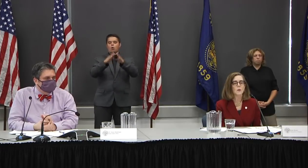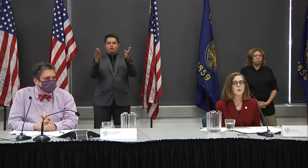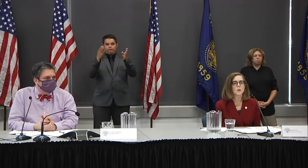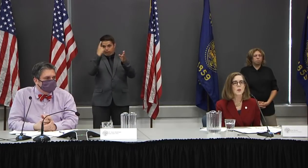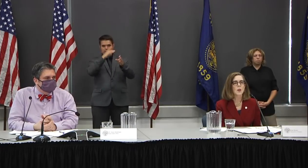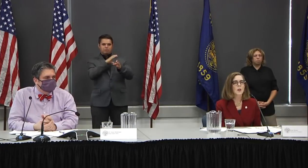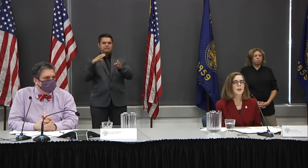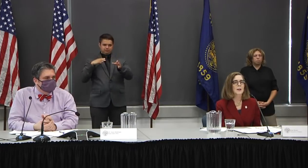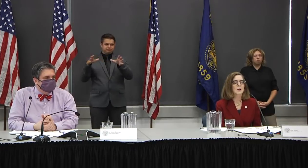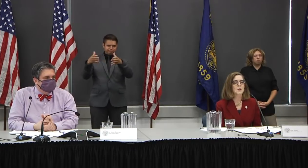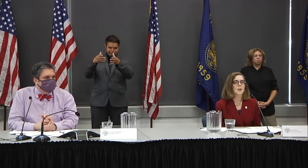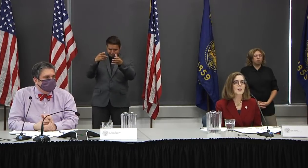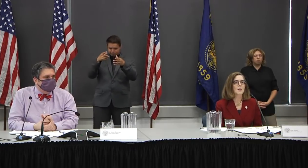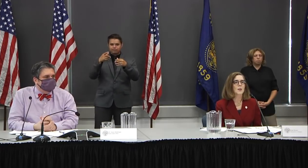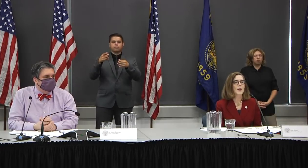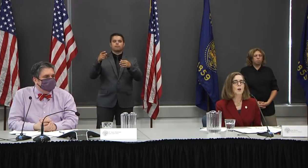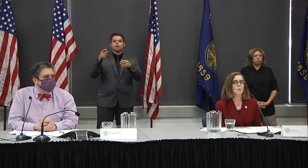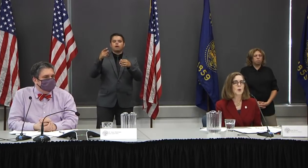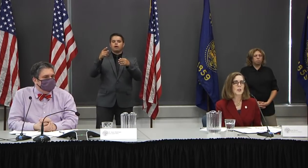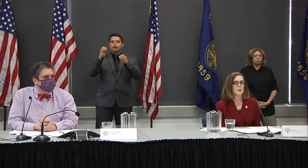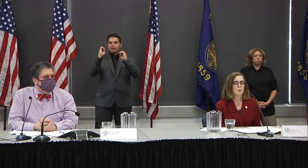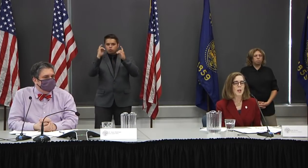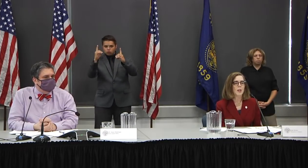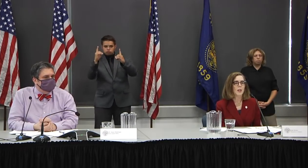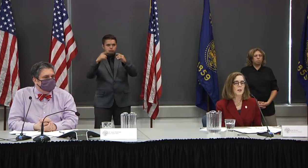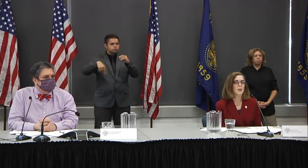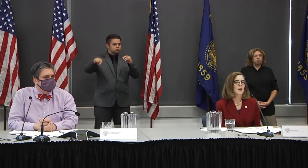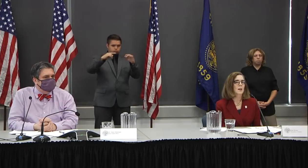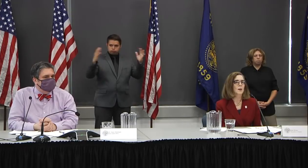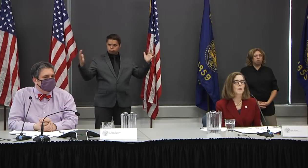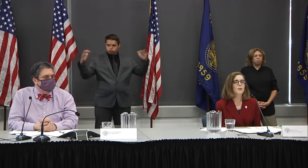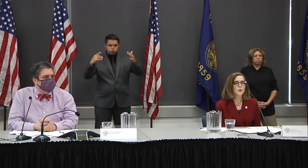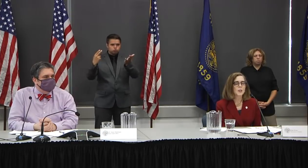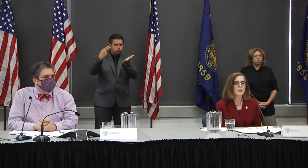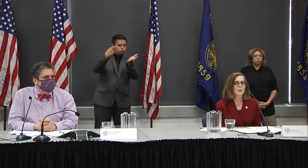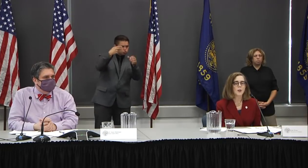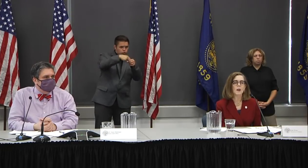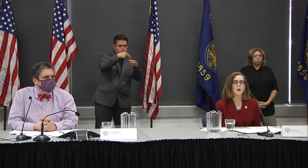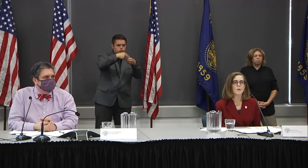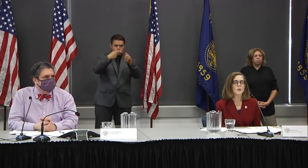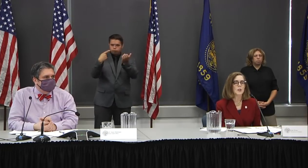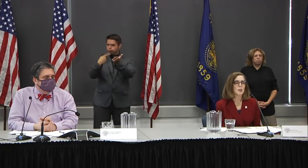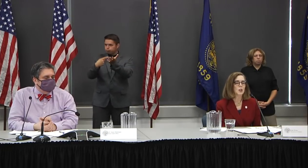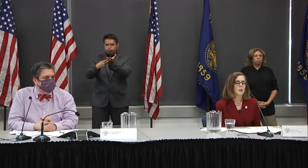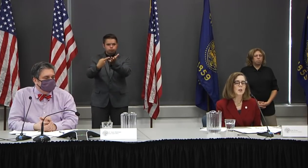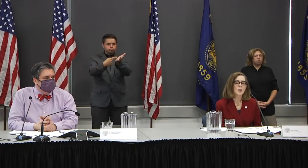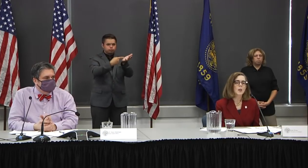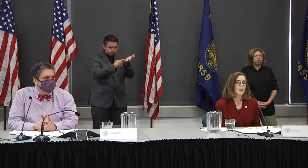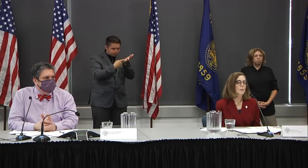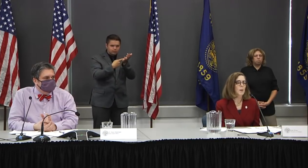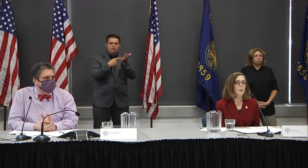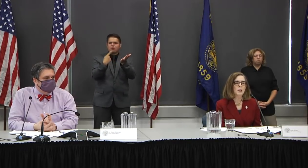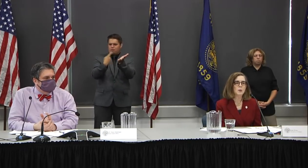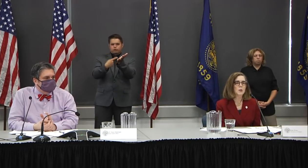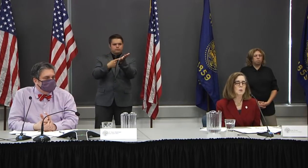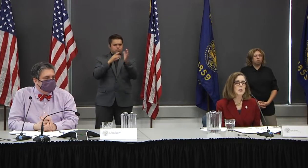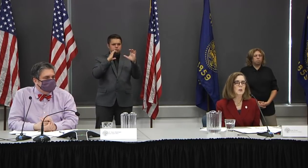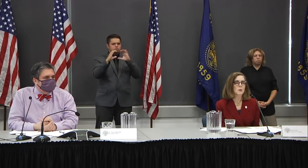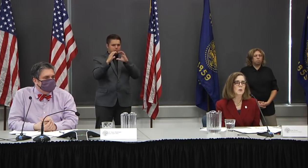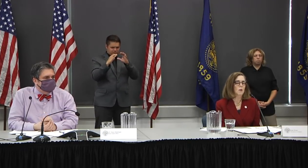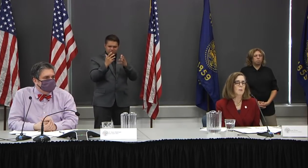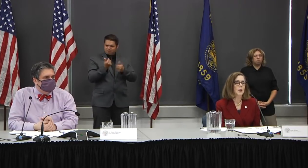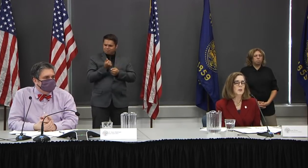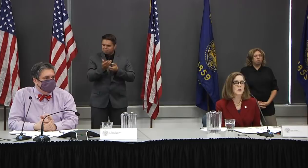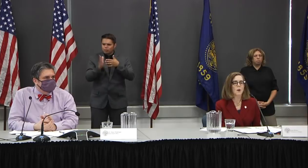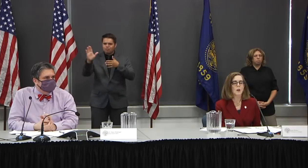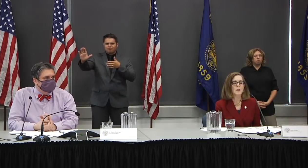that council, and they are participating fully in that conversation. The metrics we